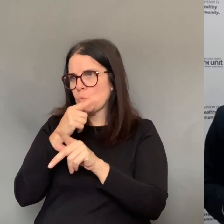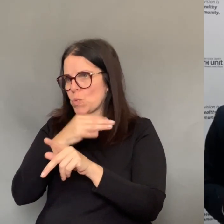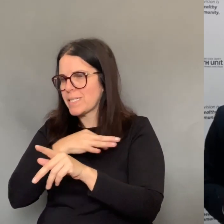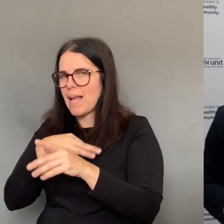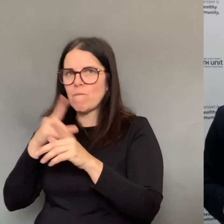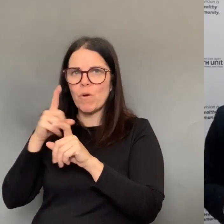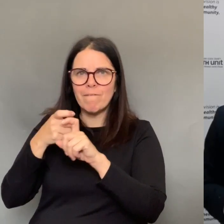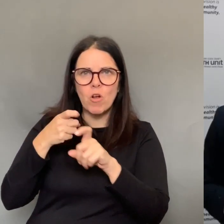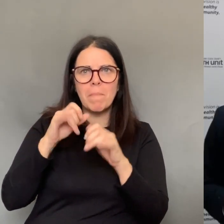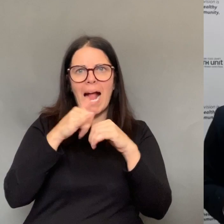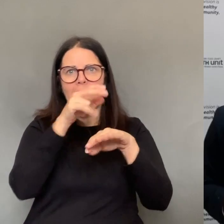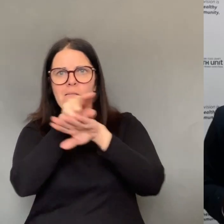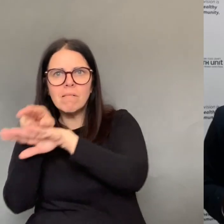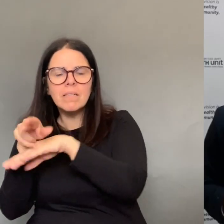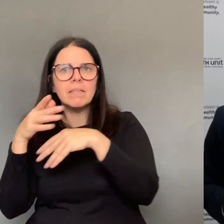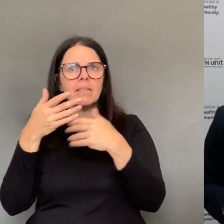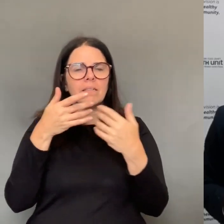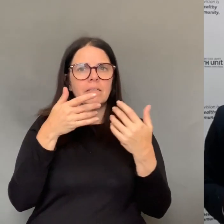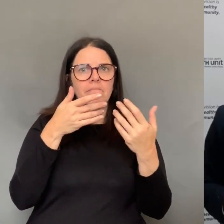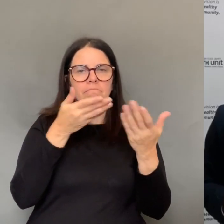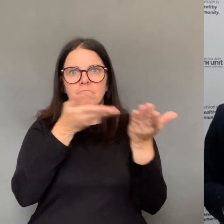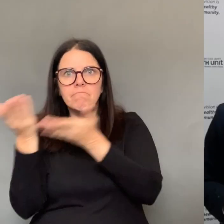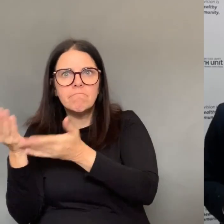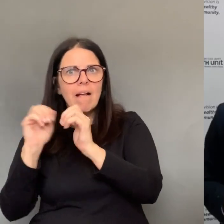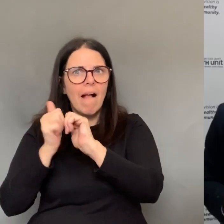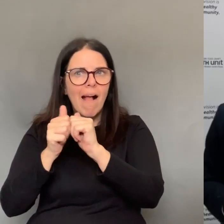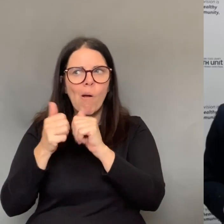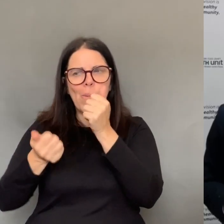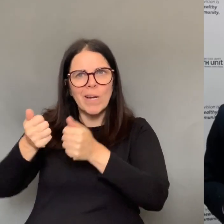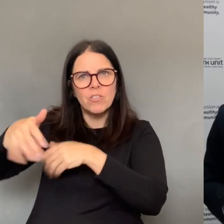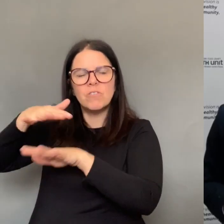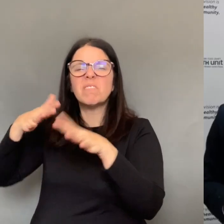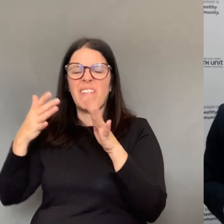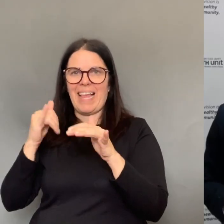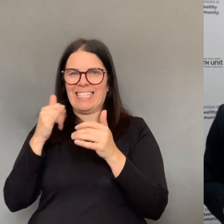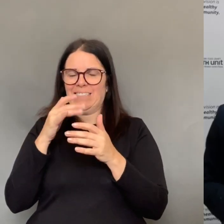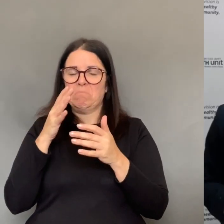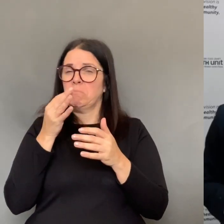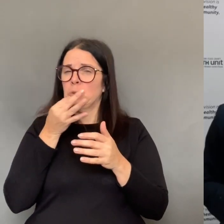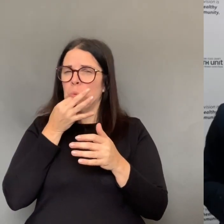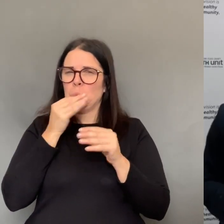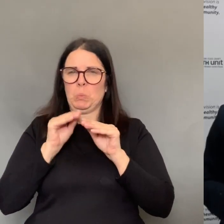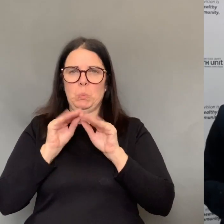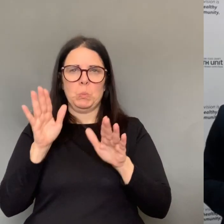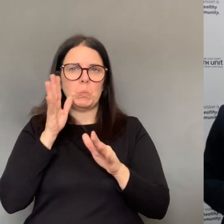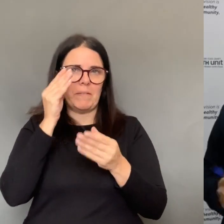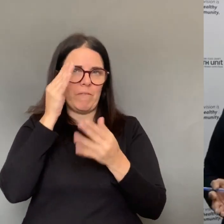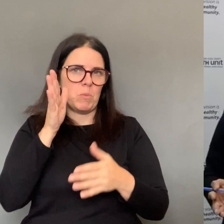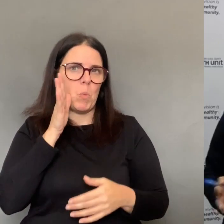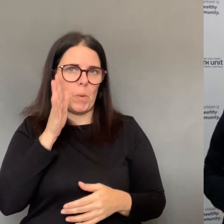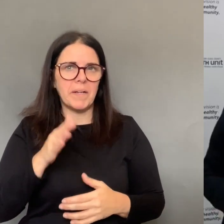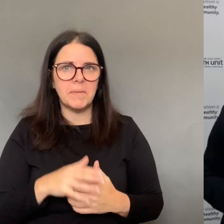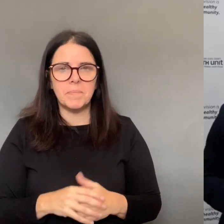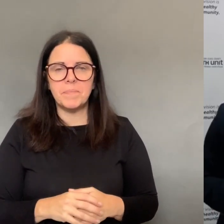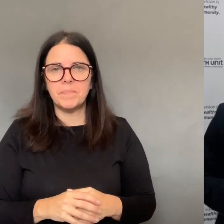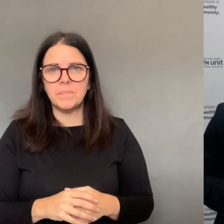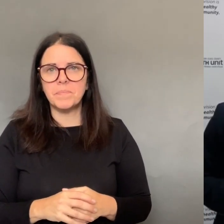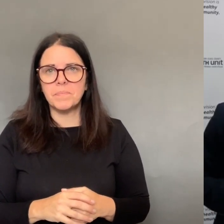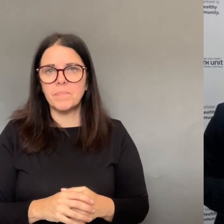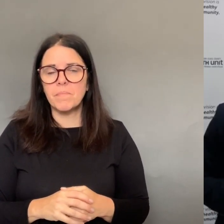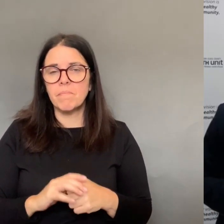bigger outbreaks than others? With the 7, let's say, for starters. Yes and no, because